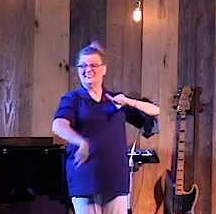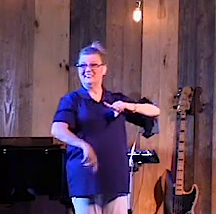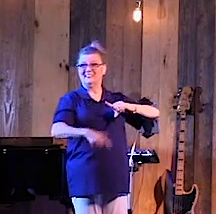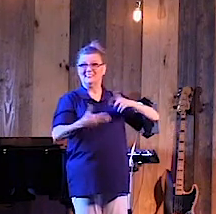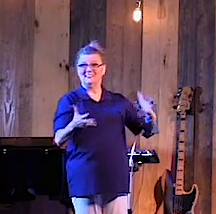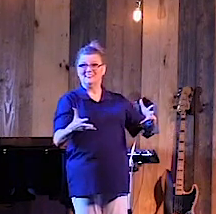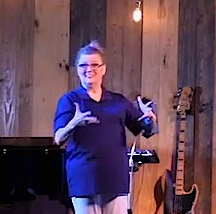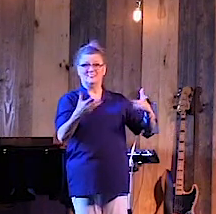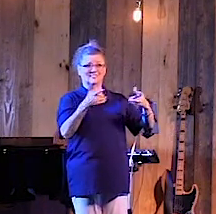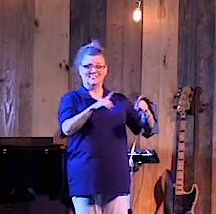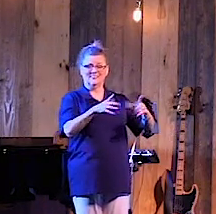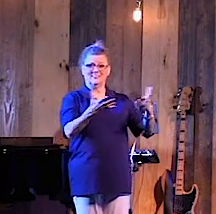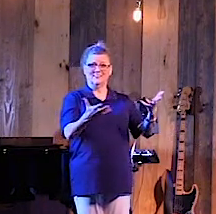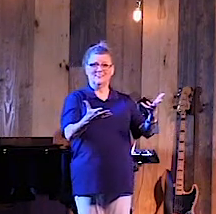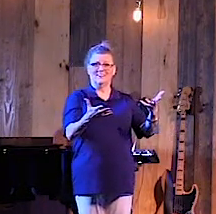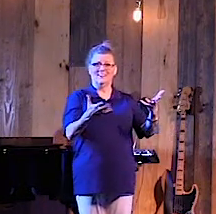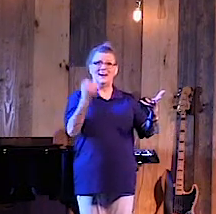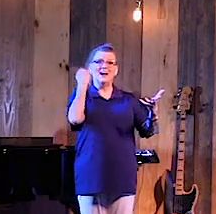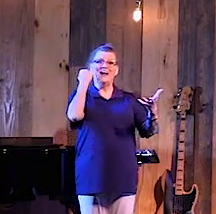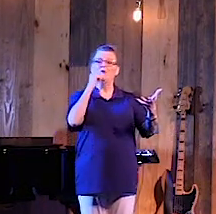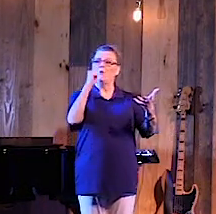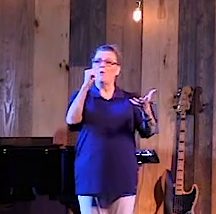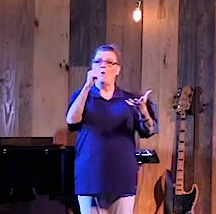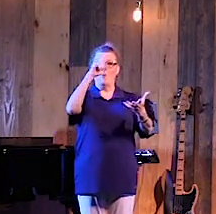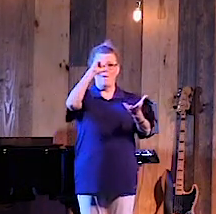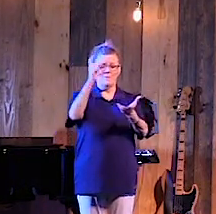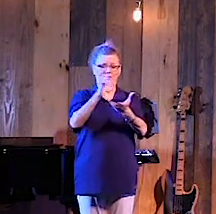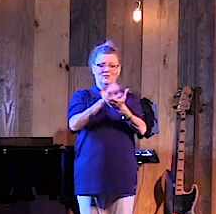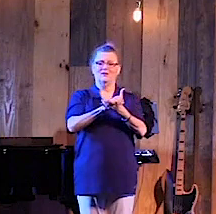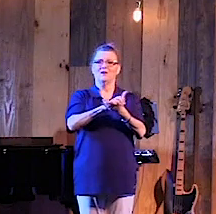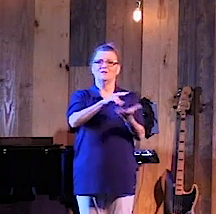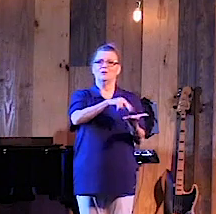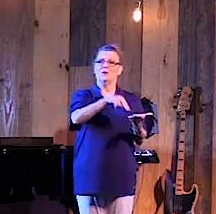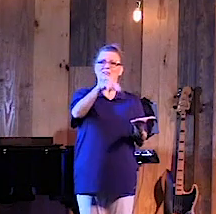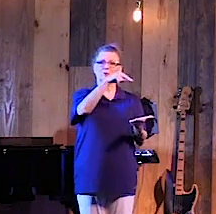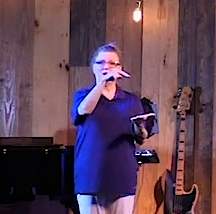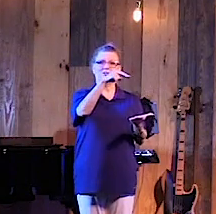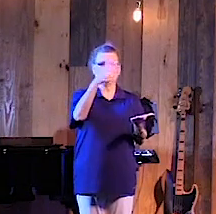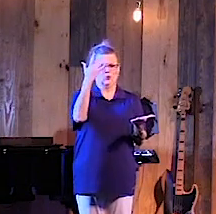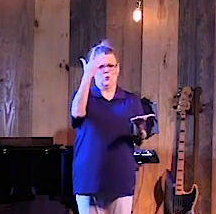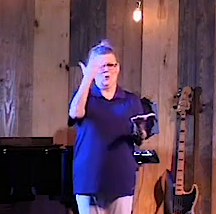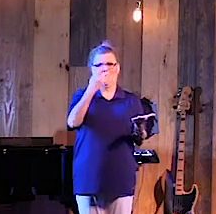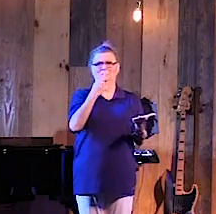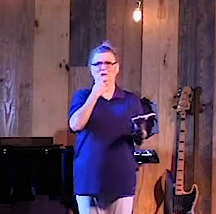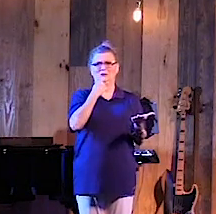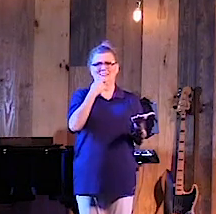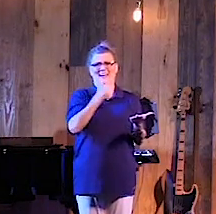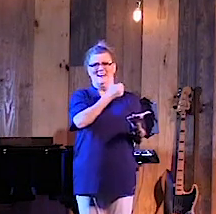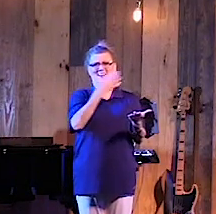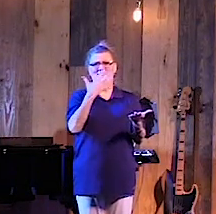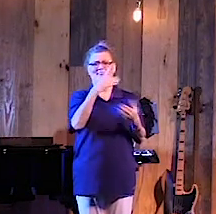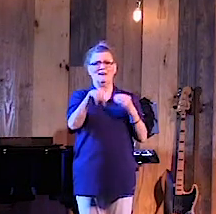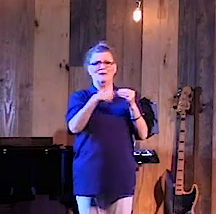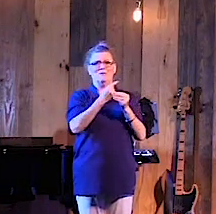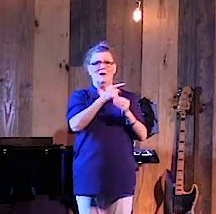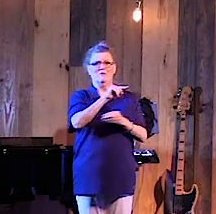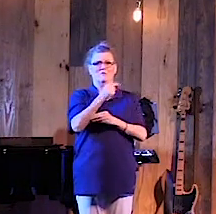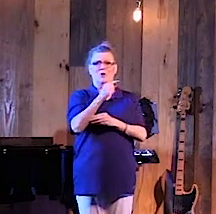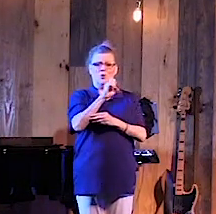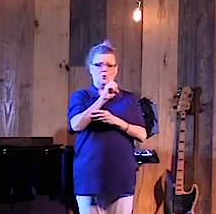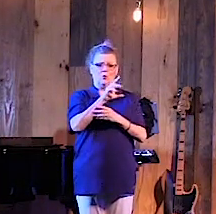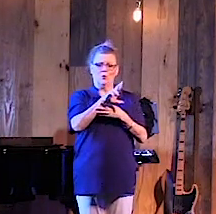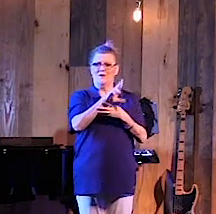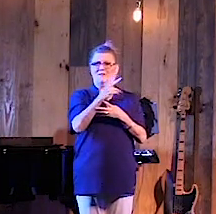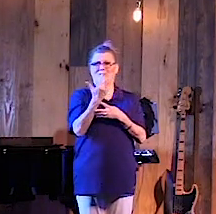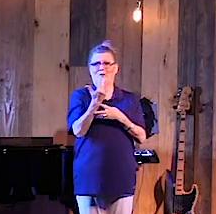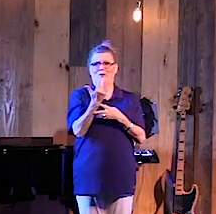in the resurrection, Paul would say, then why would you want to quote 1 Corinthians 13 in your wedding? Right? We hear so much that God